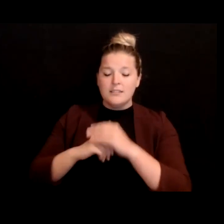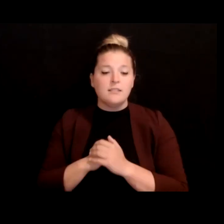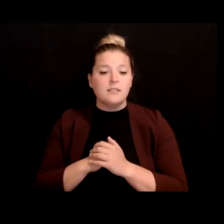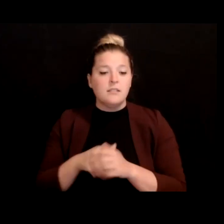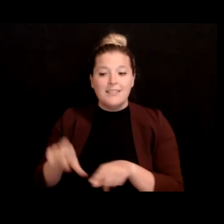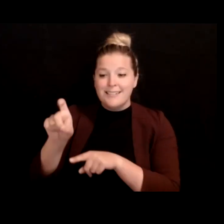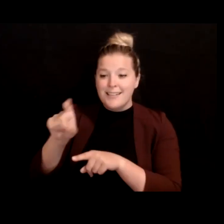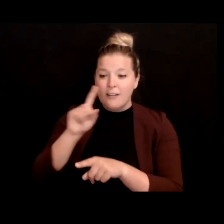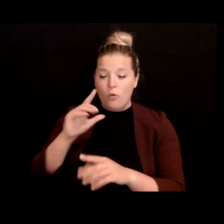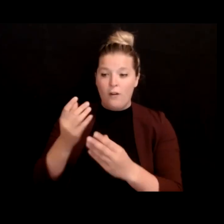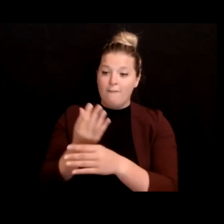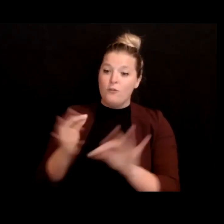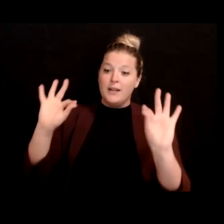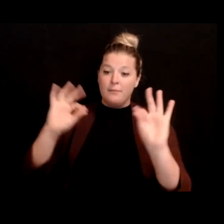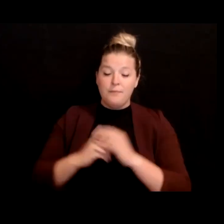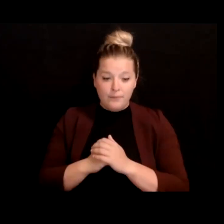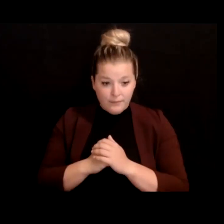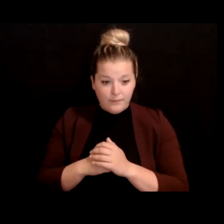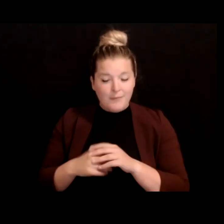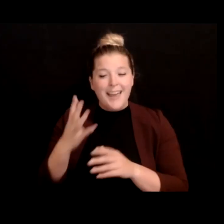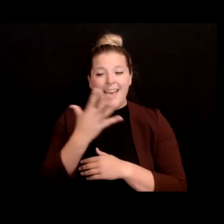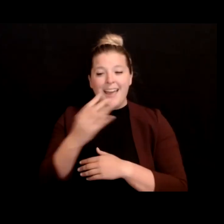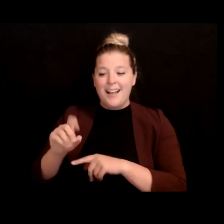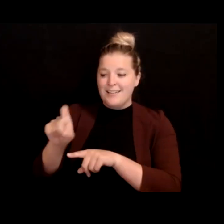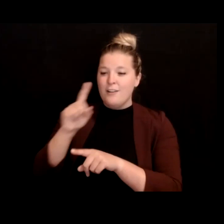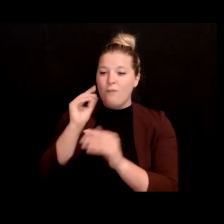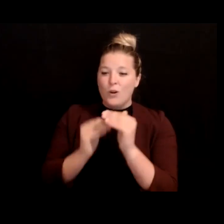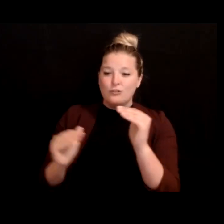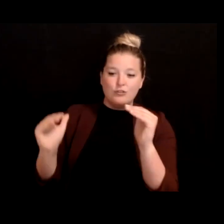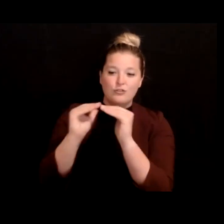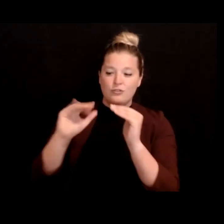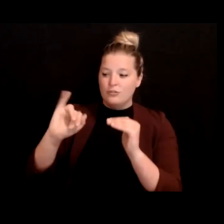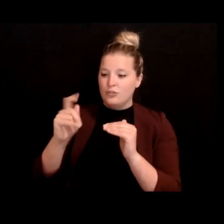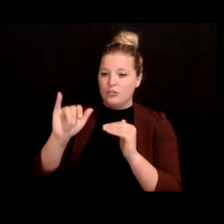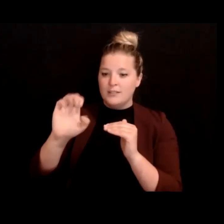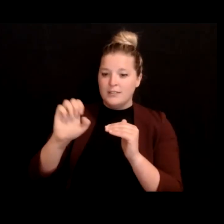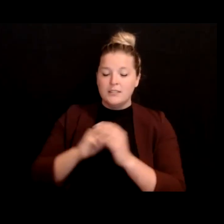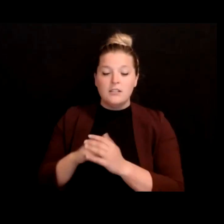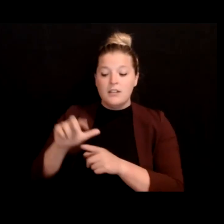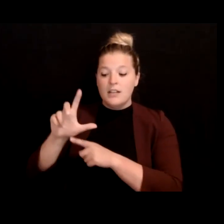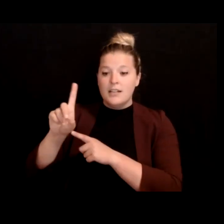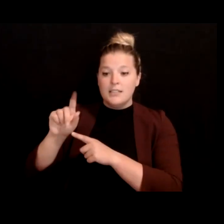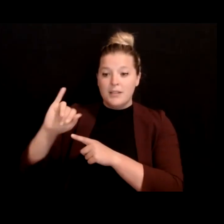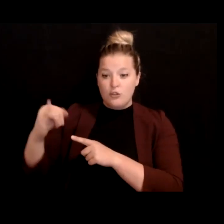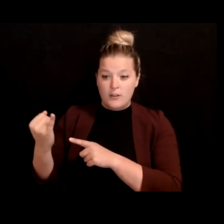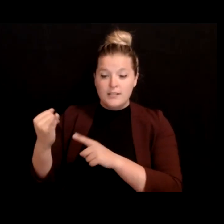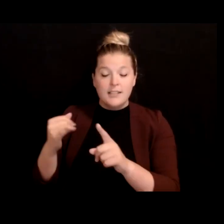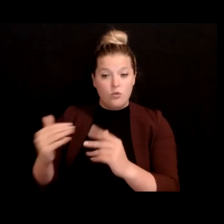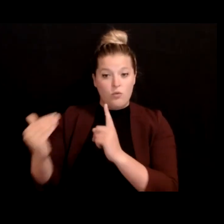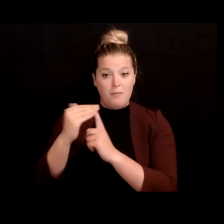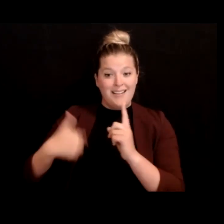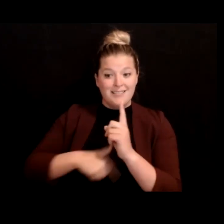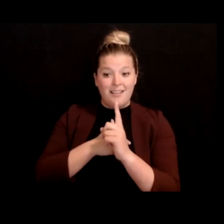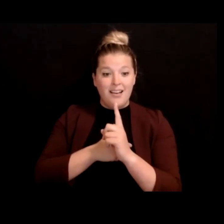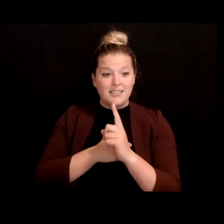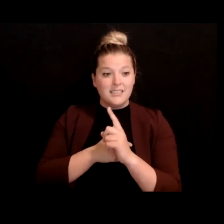freedom, the need for justice. That disability justice reminds us that there is no person